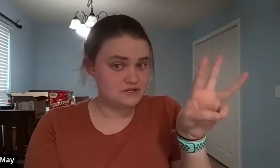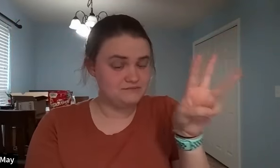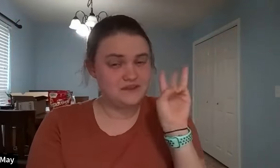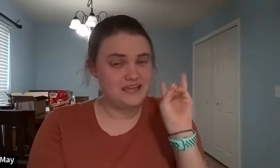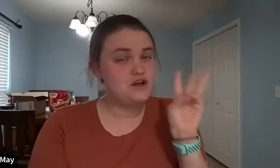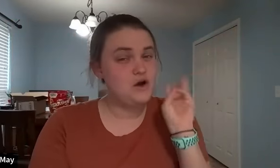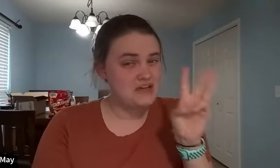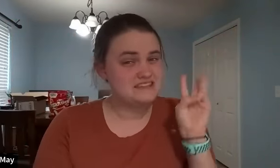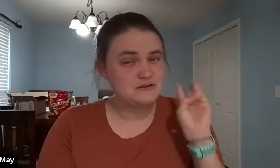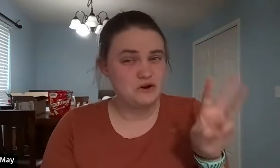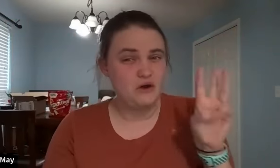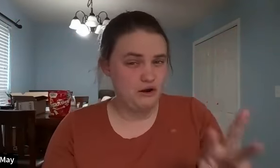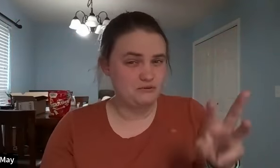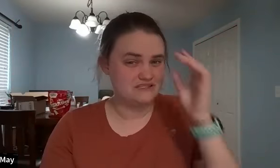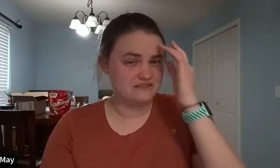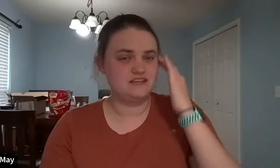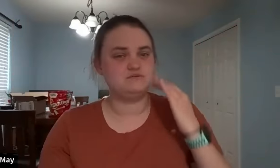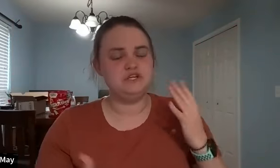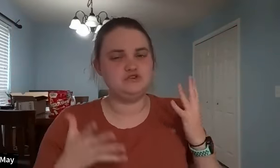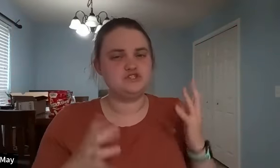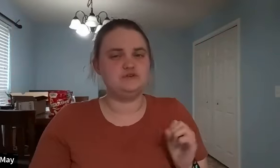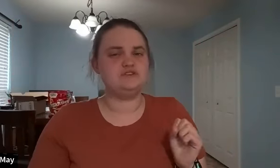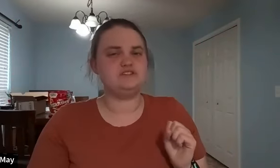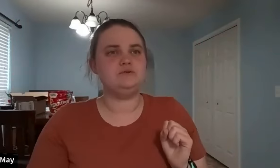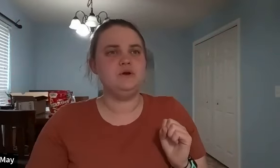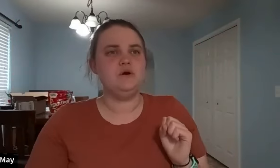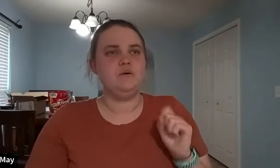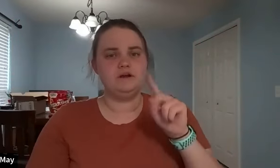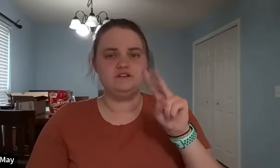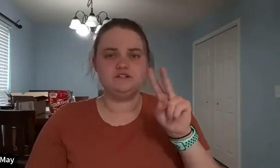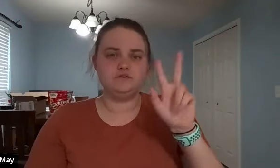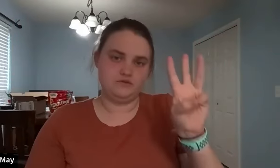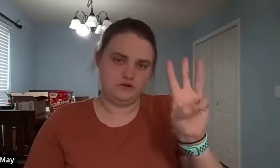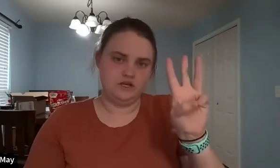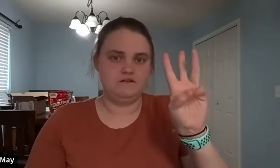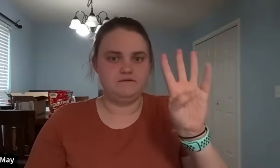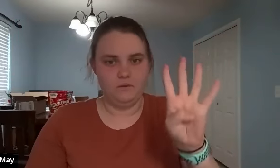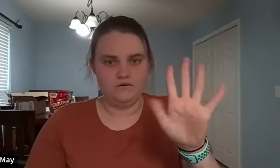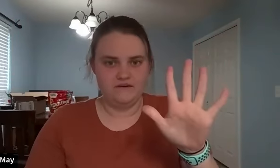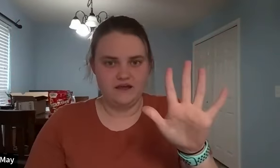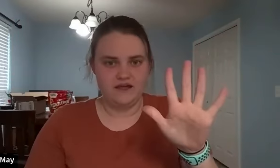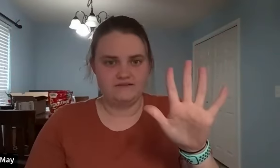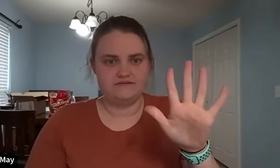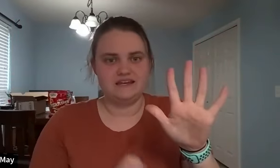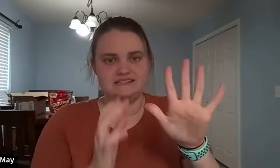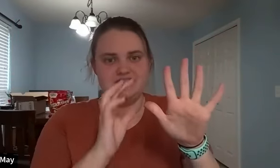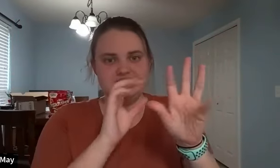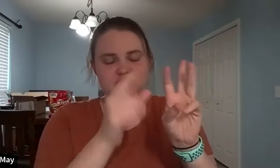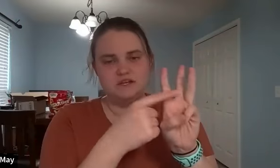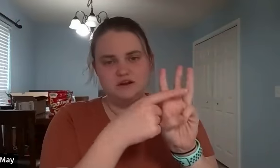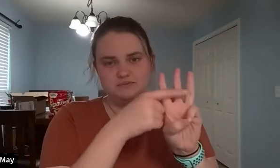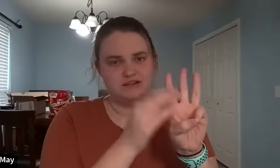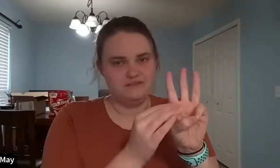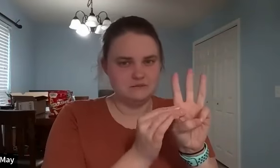3. That's like one of the hard ones, I think, is when you're so used to 1, 2, 3, 4, 5, that it's like, it's really hard to break this